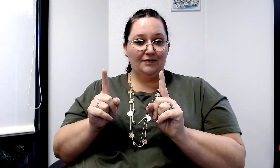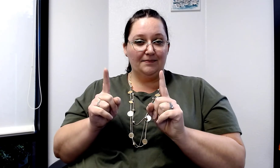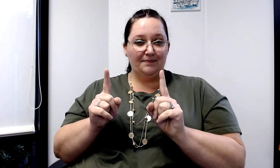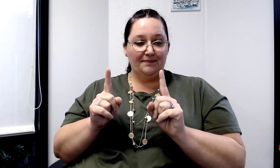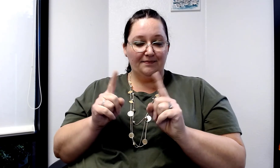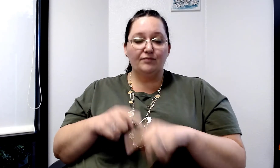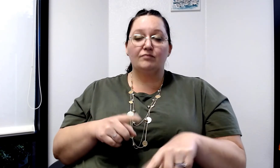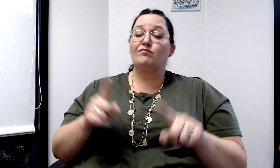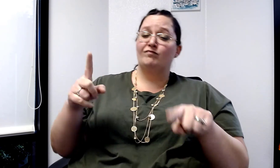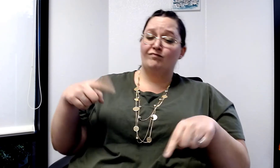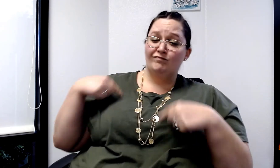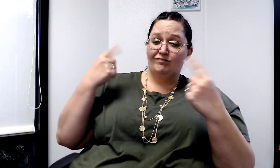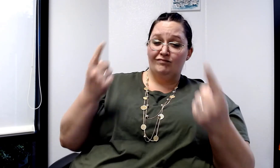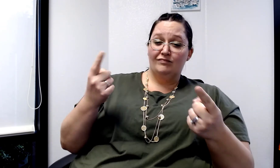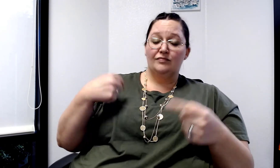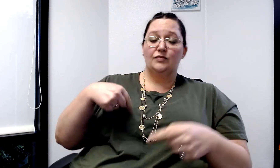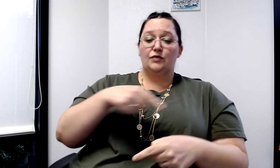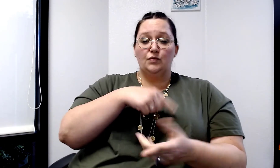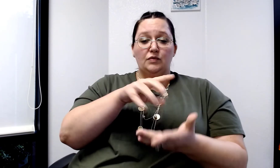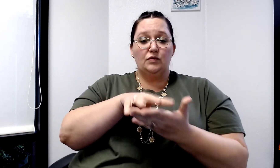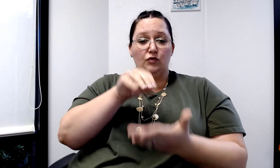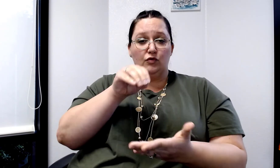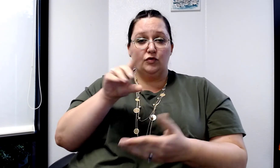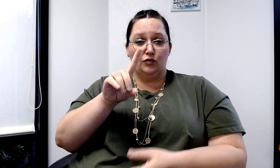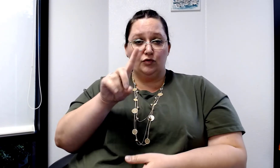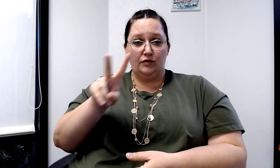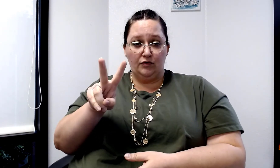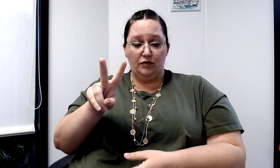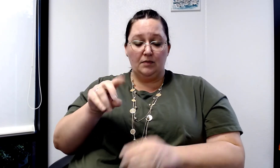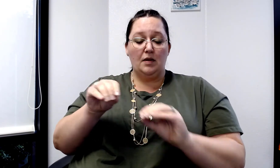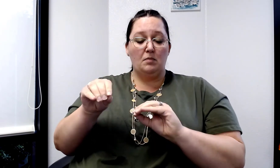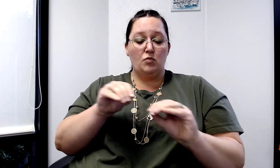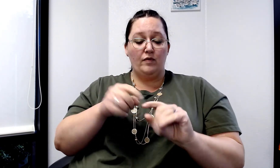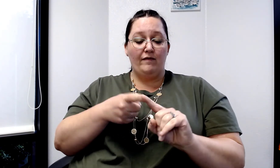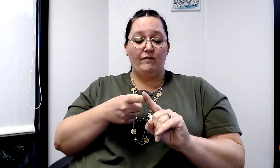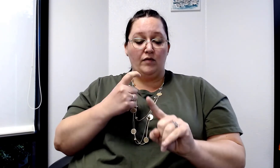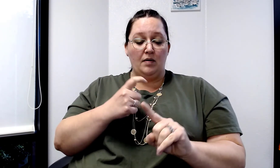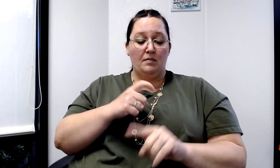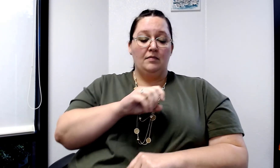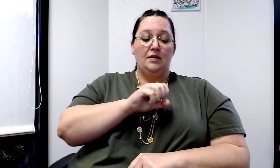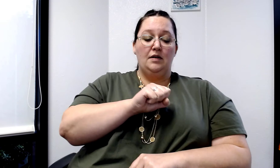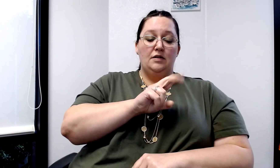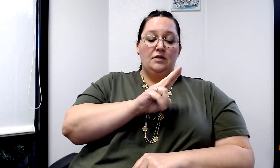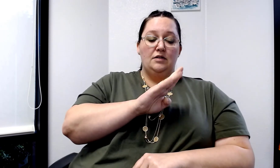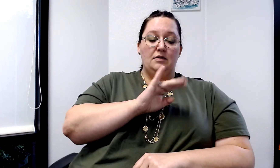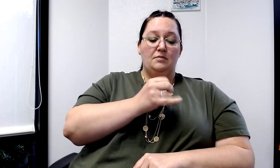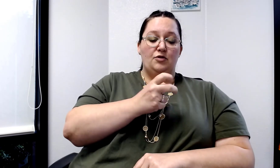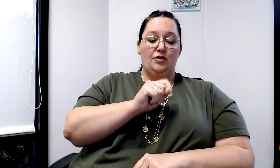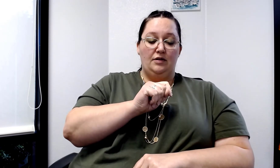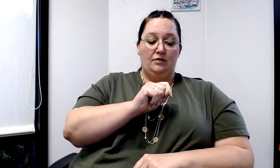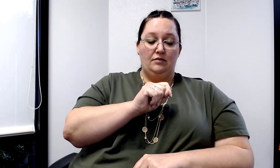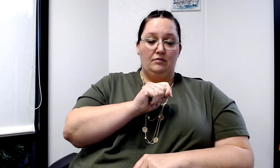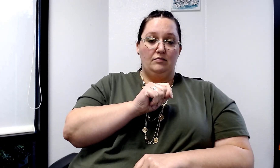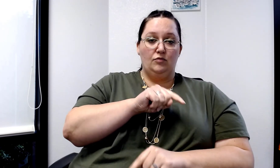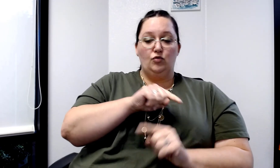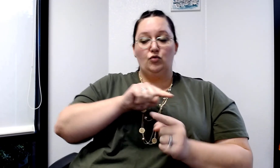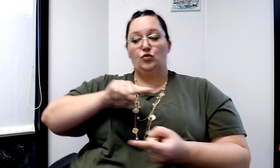little bit different than the ones that we've learned so far. We've been learning directional verbs that move from the subject, the person doing the